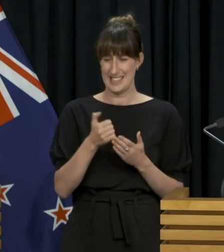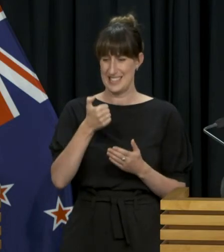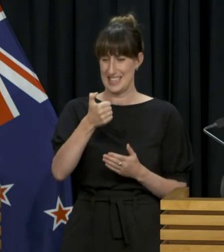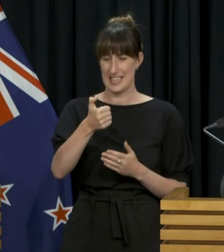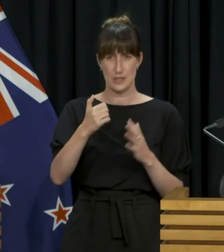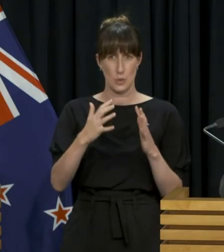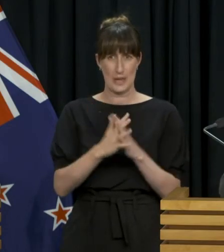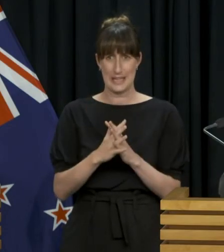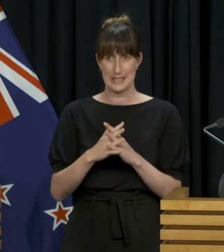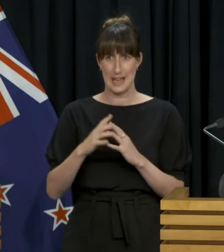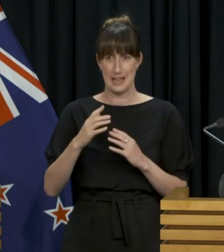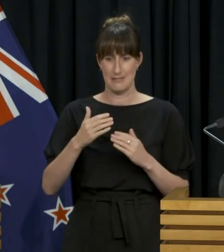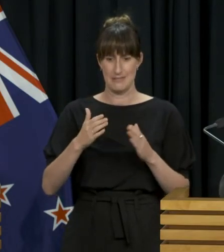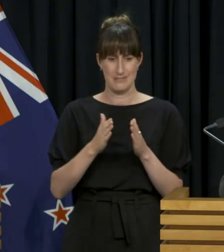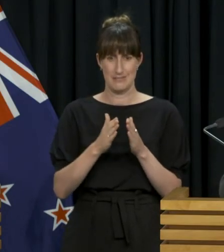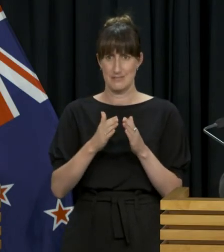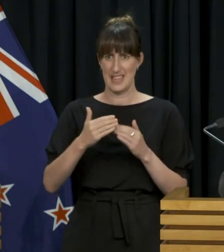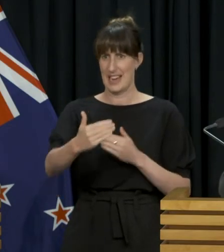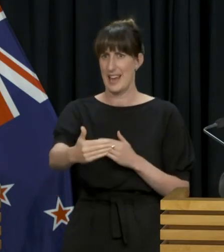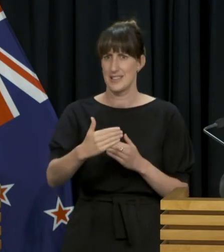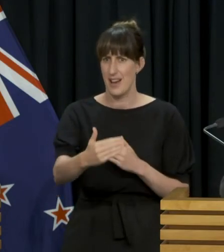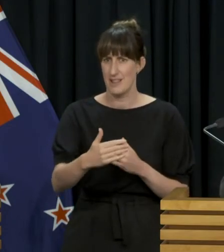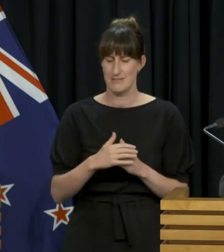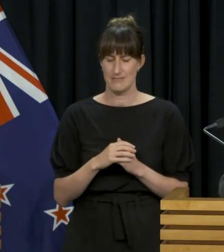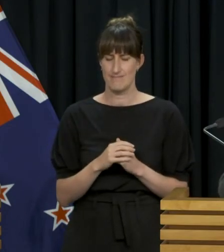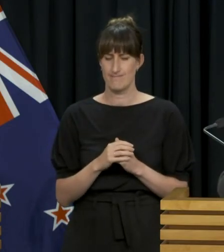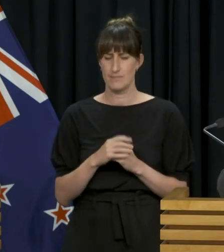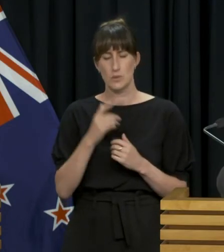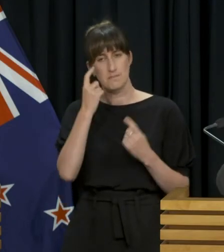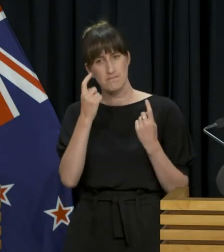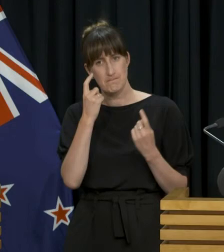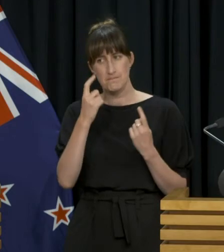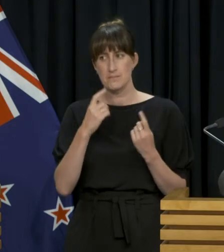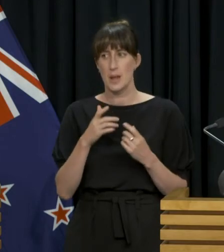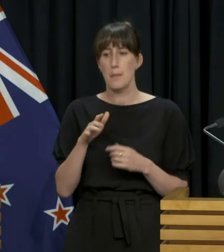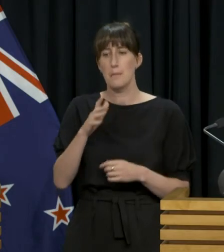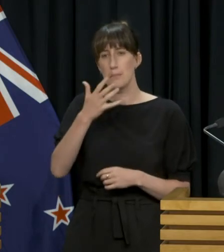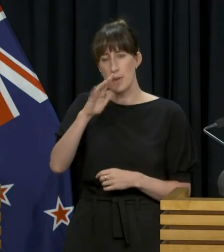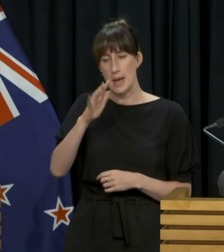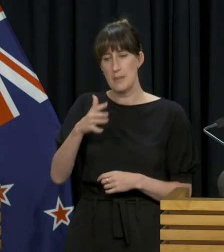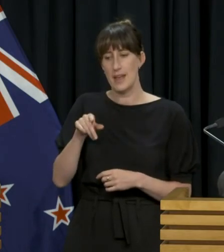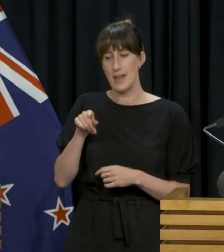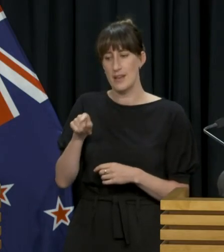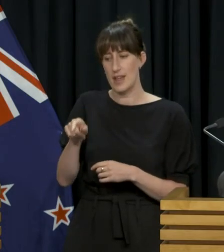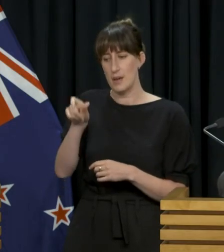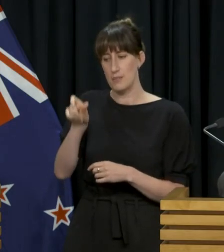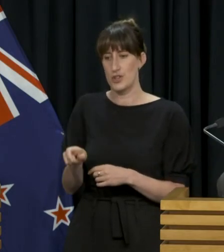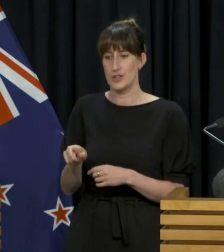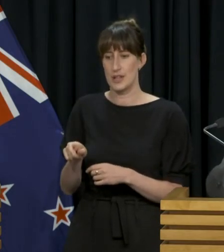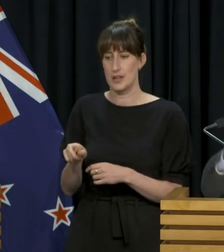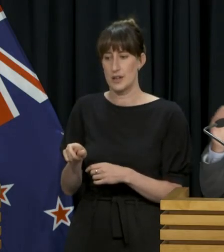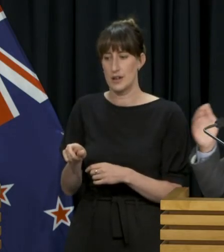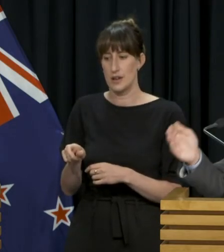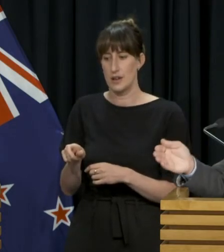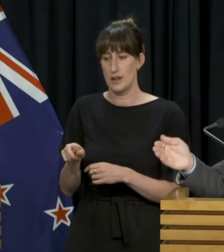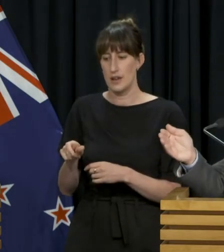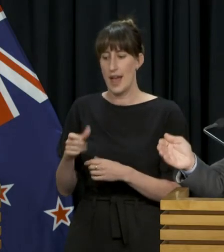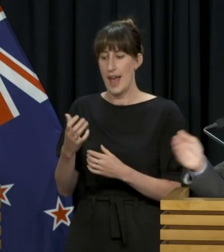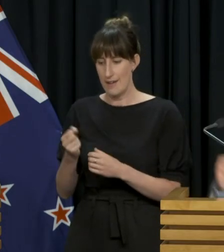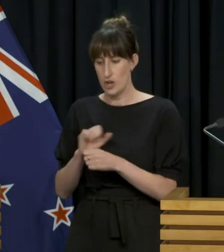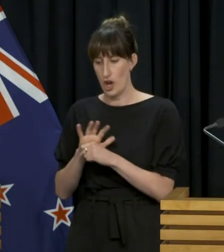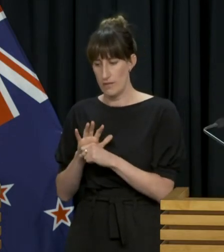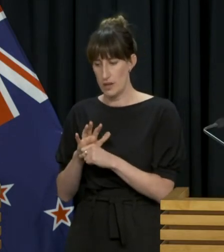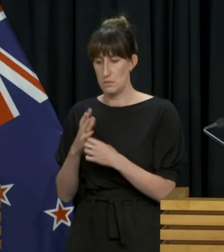but just whether there was a potential link from that case through one of the guests who may have left through